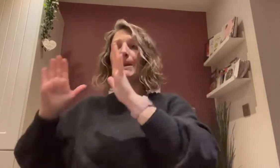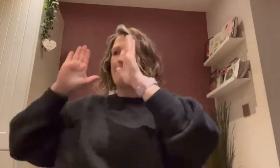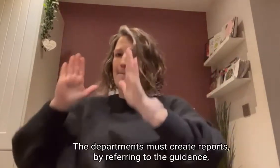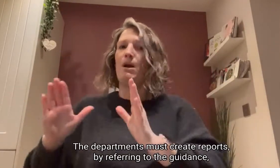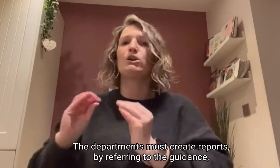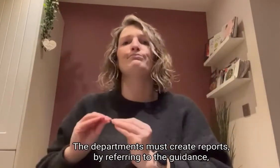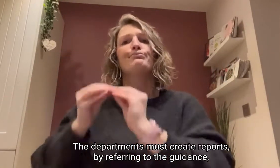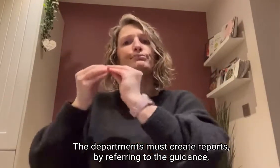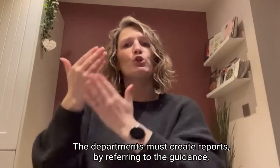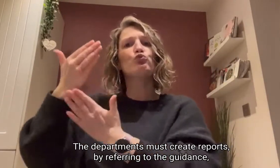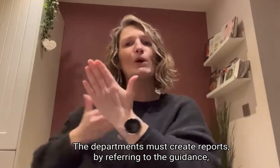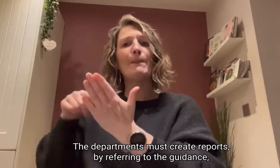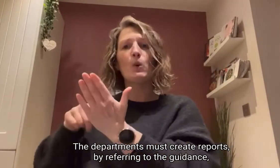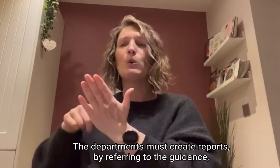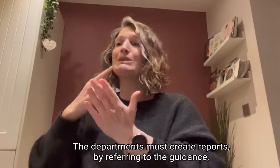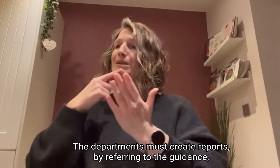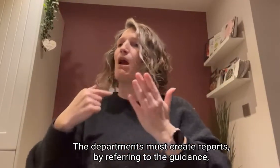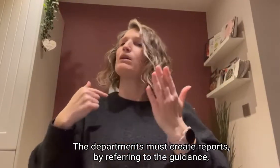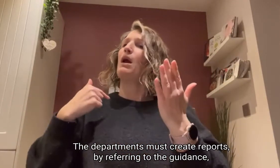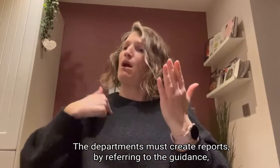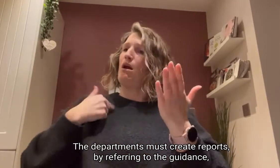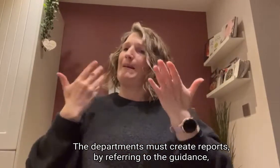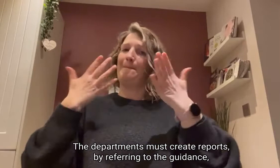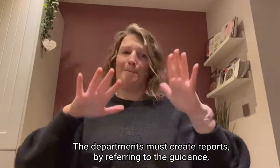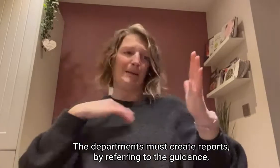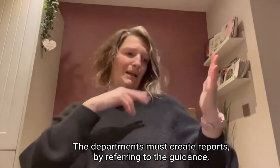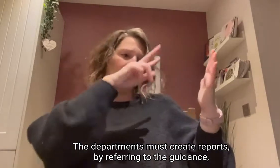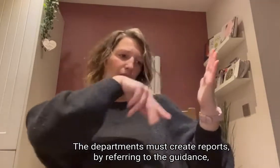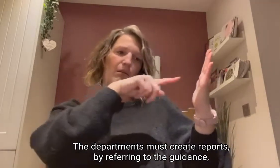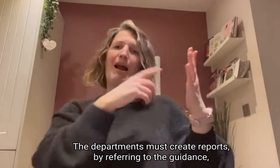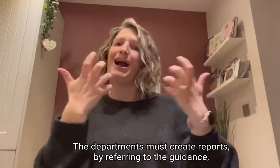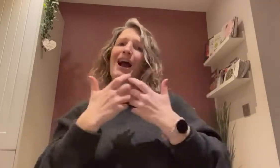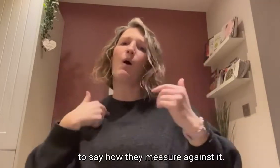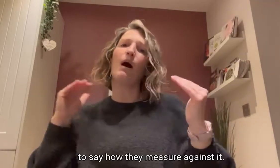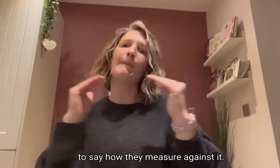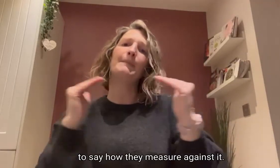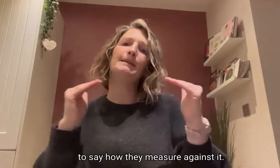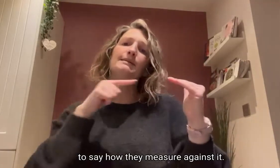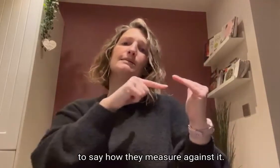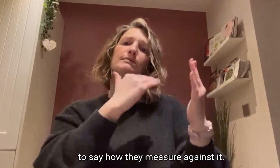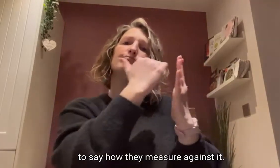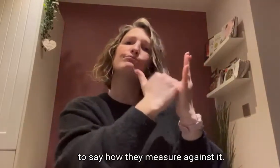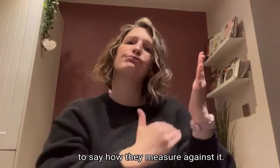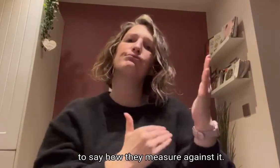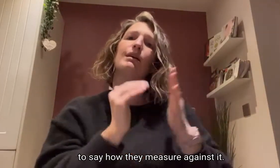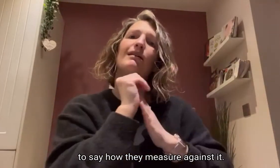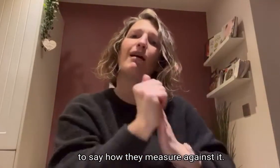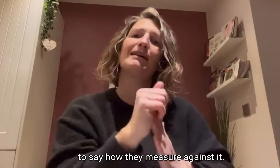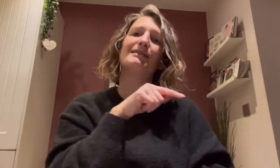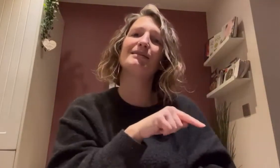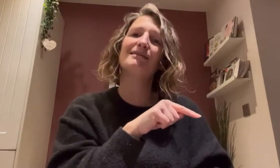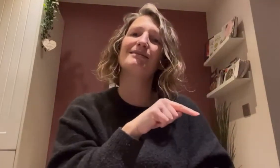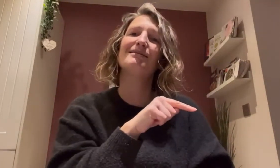The departments must create reports by referring to the guidance to say how they measure against it.